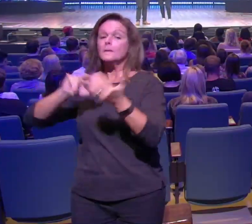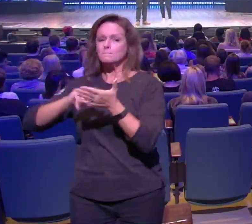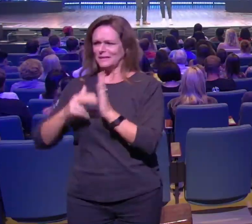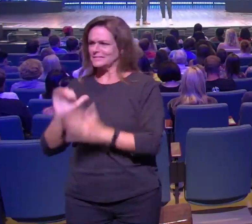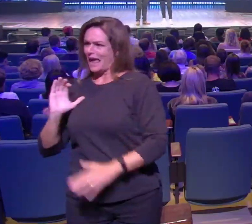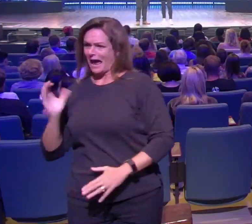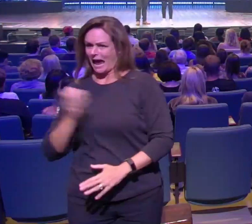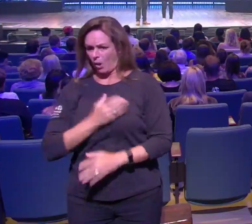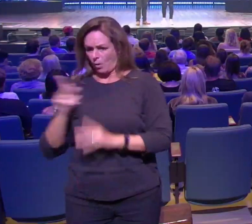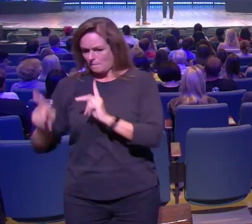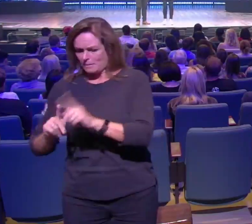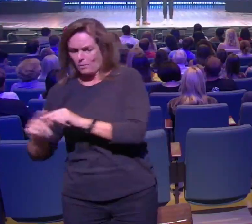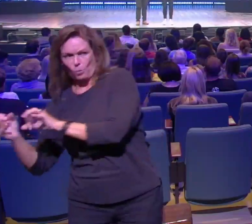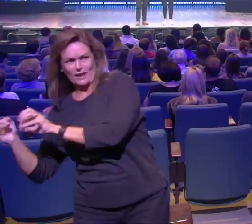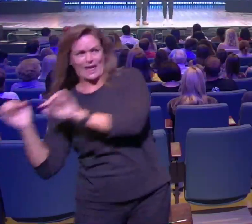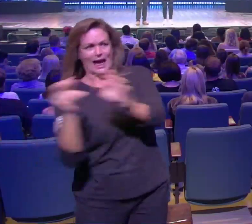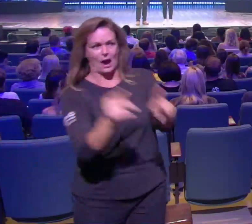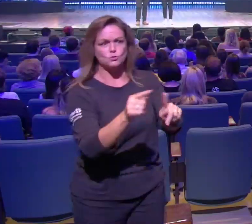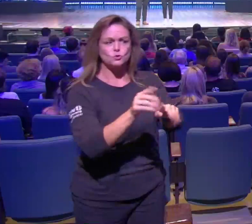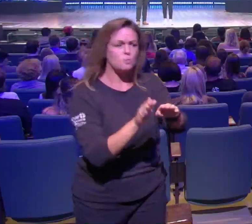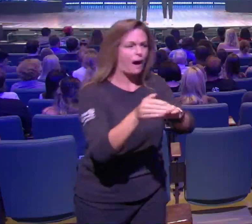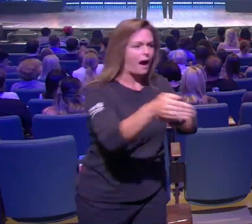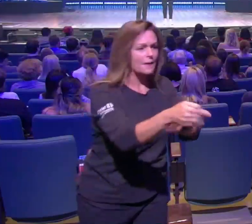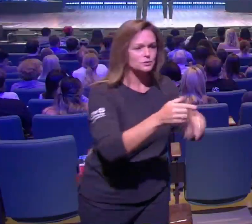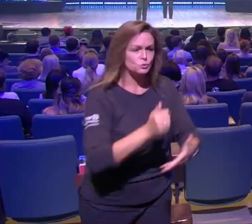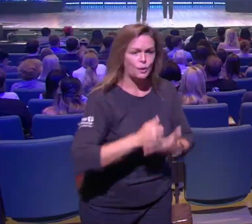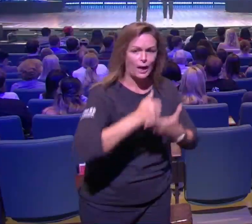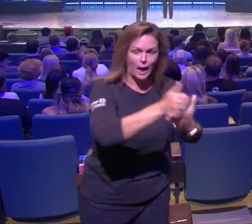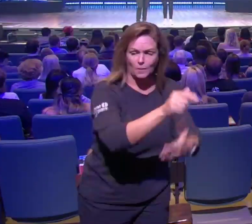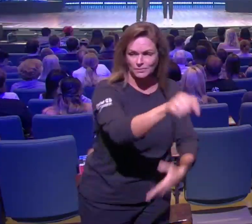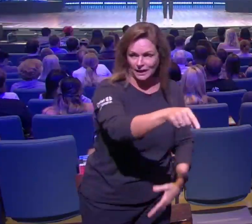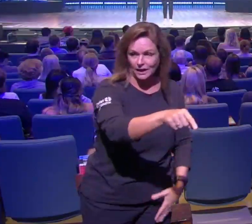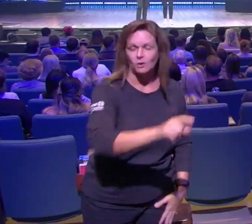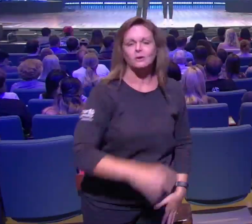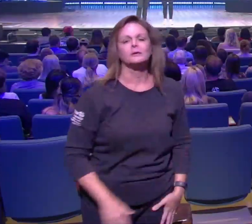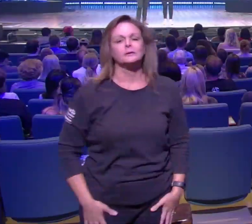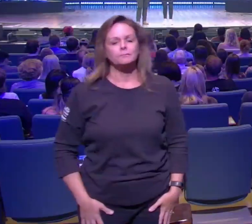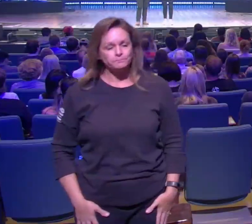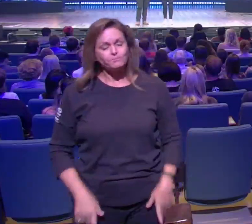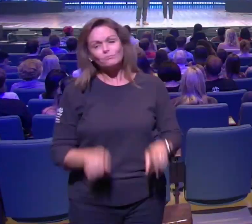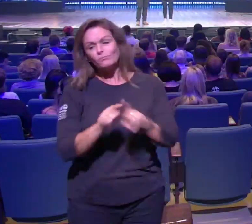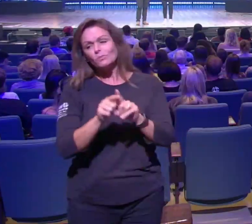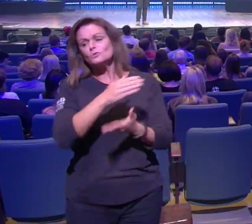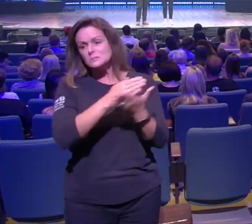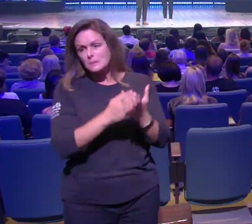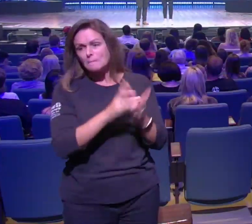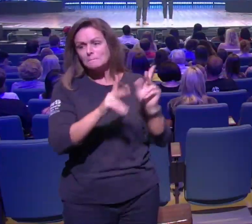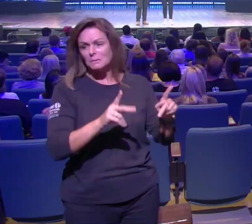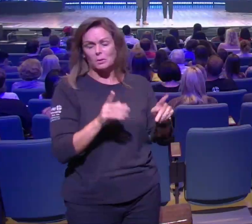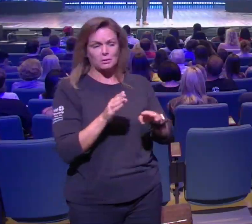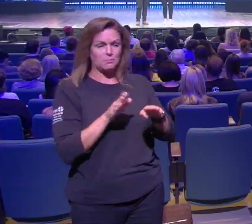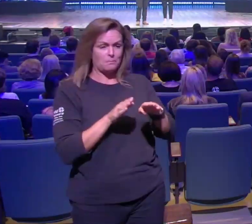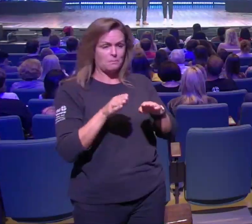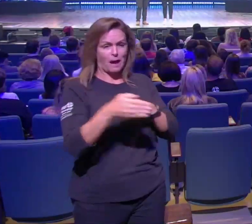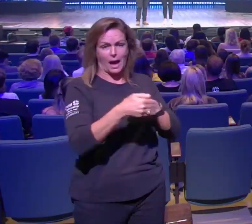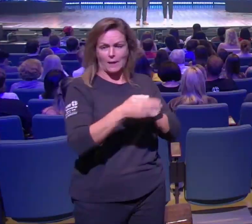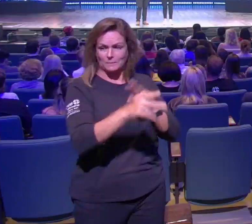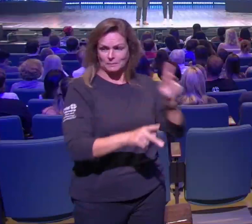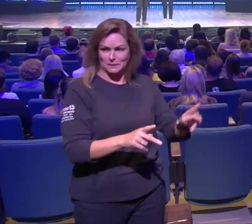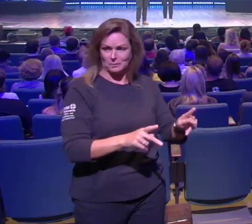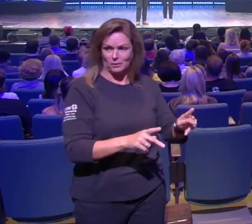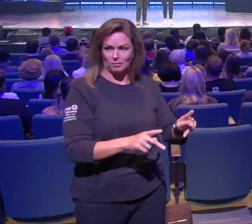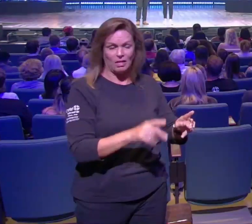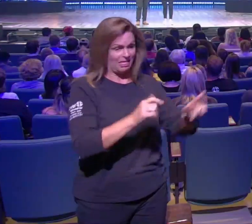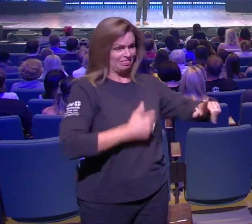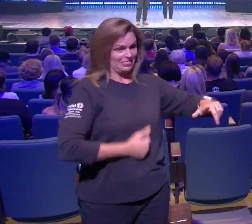packages for those people from the Bahamas that are starting to arrive here in our own communities, and we'll let you know how to be a part of that in the days